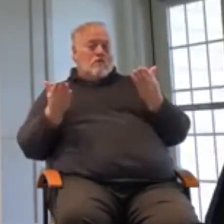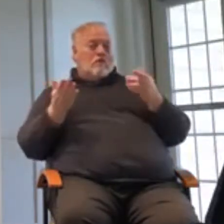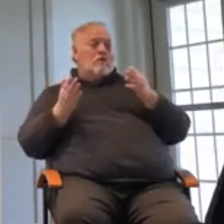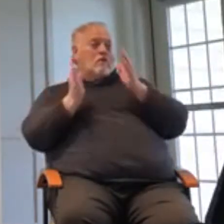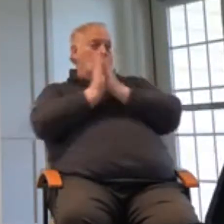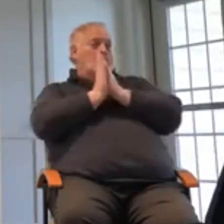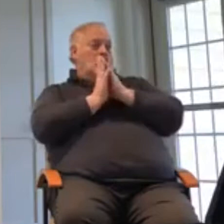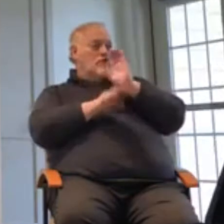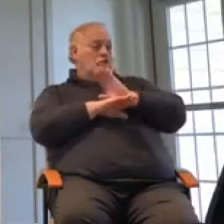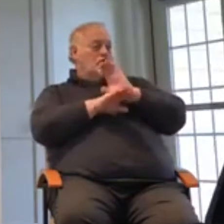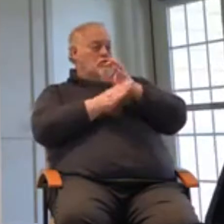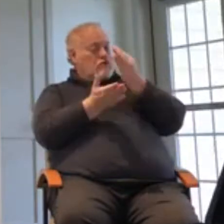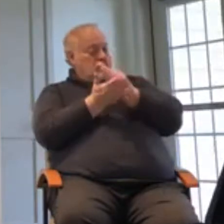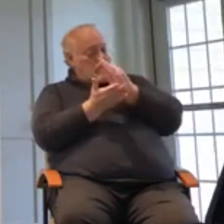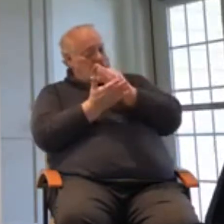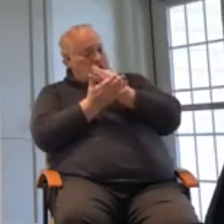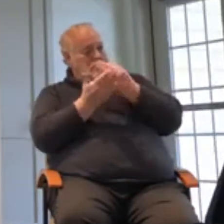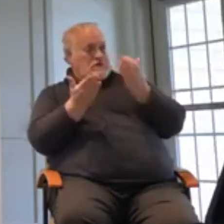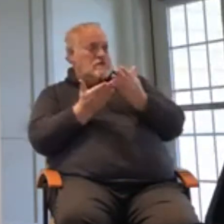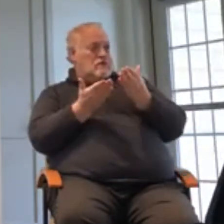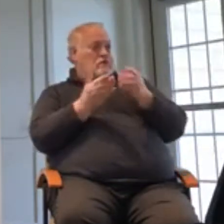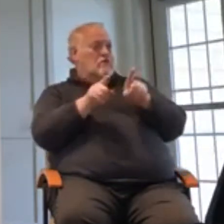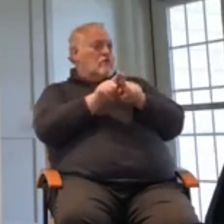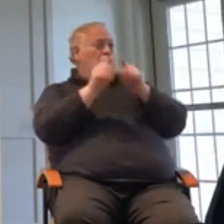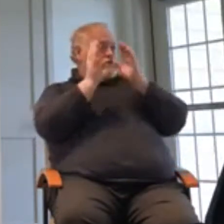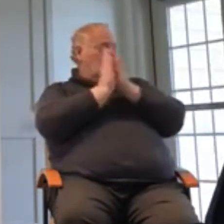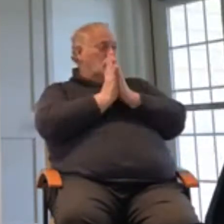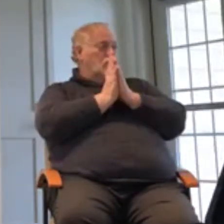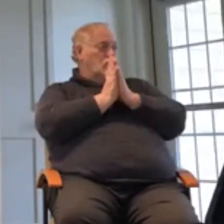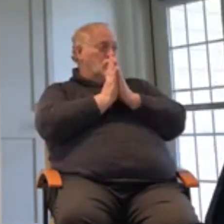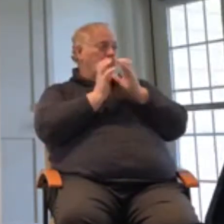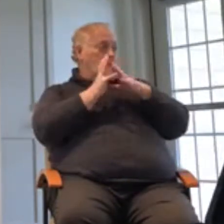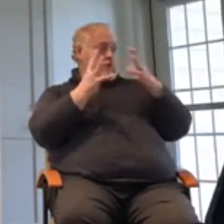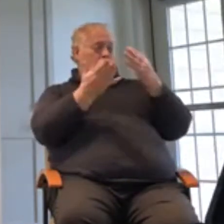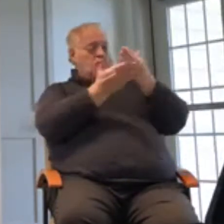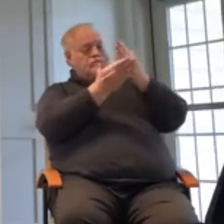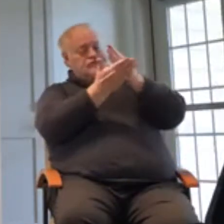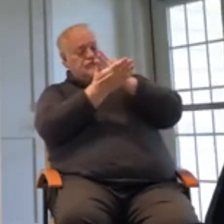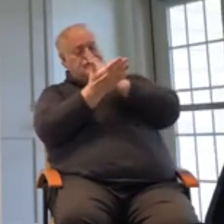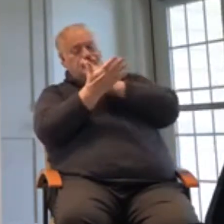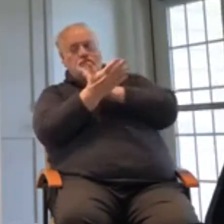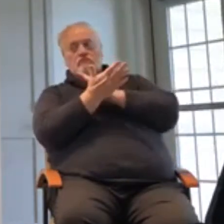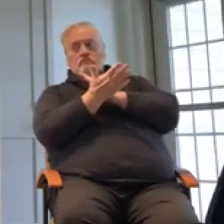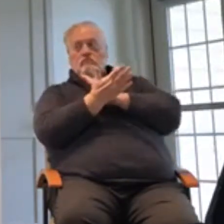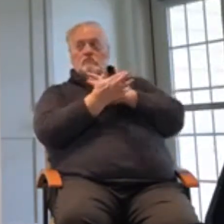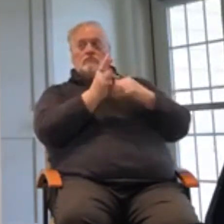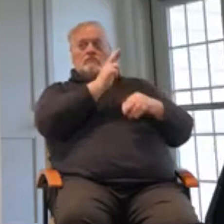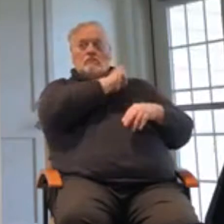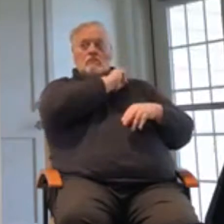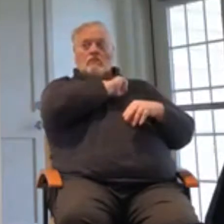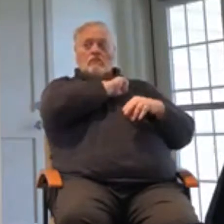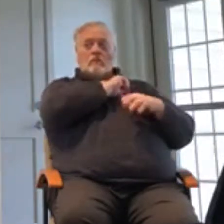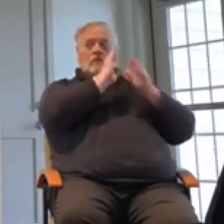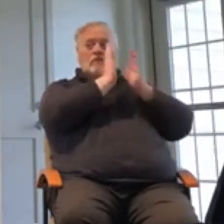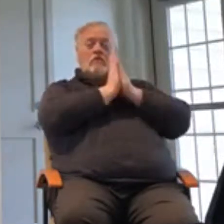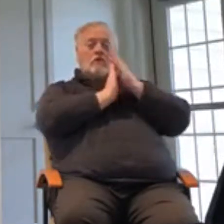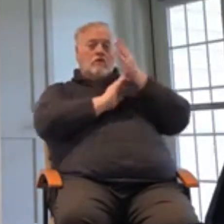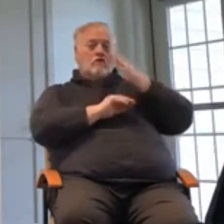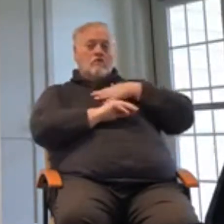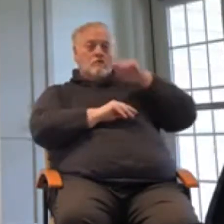church's finances. Just pray for a whole lot. We have a lot of prayer requests. Randy, we're praying for your